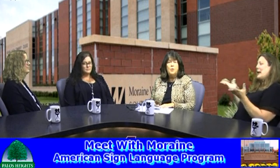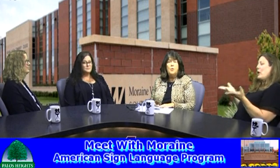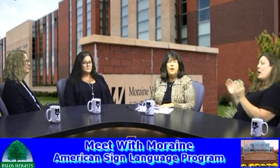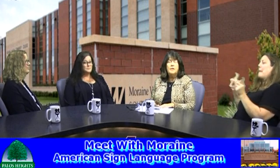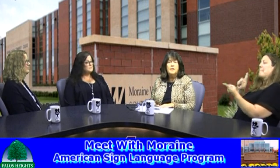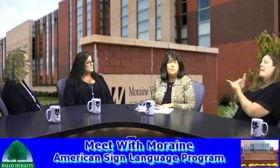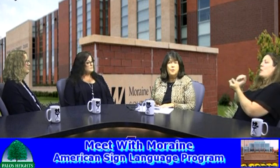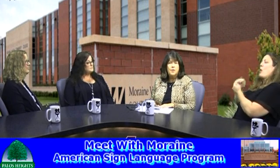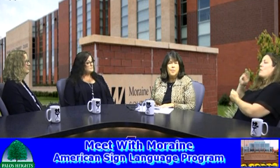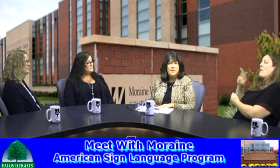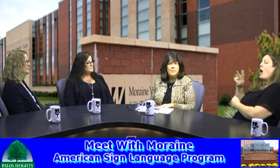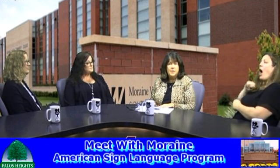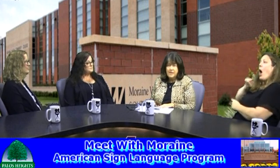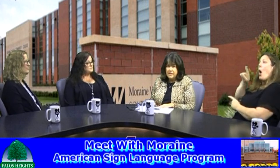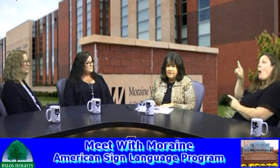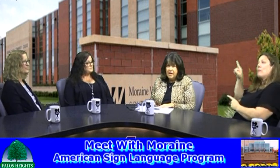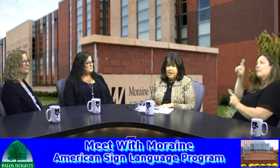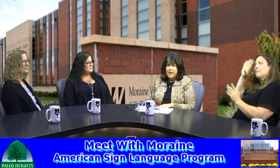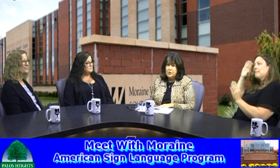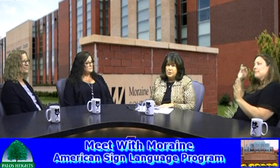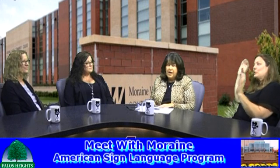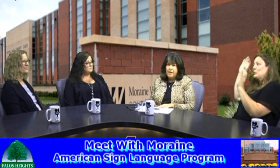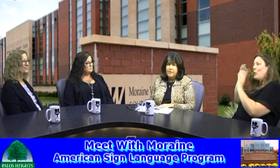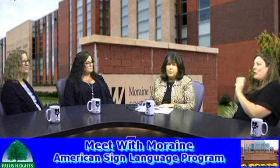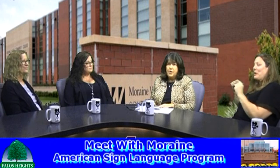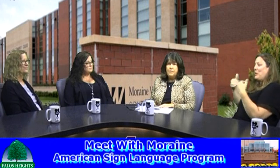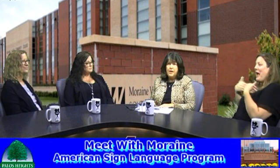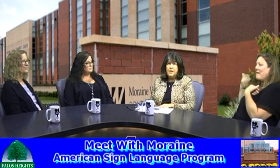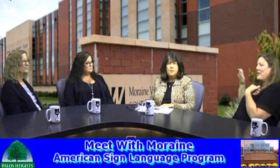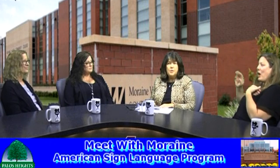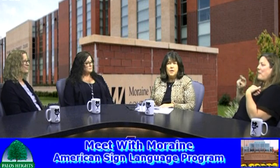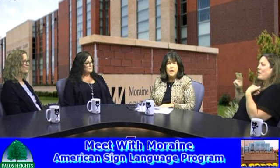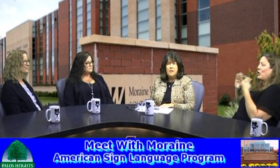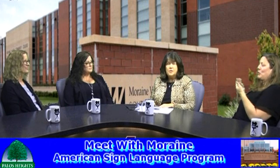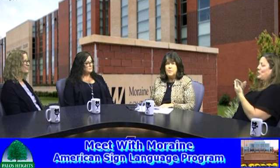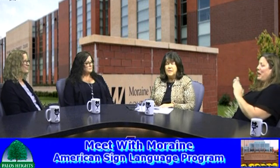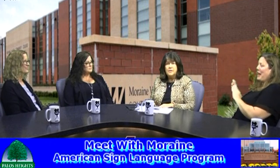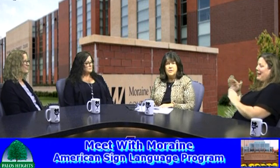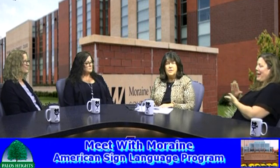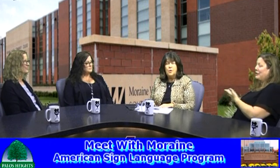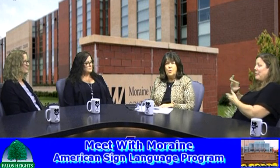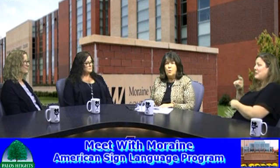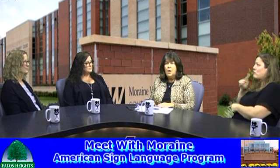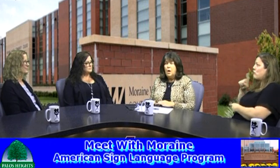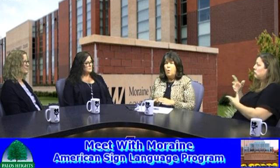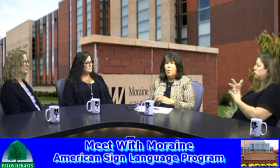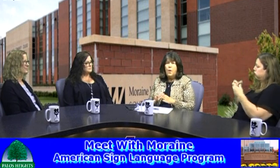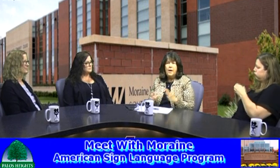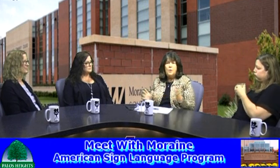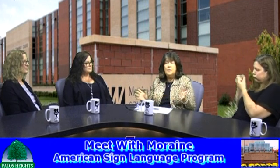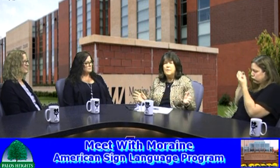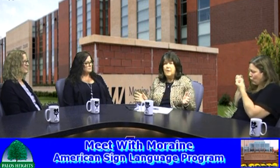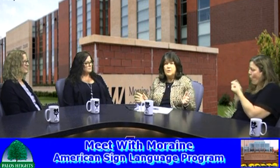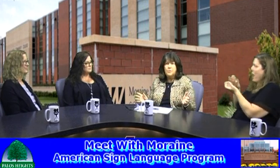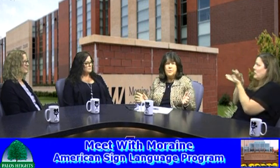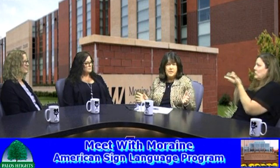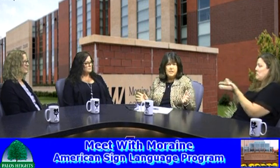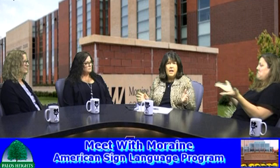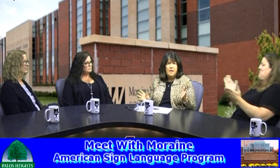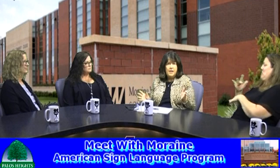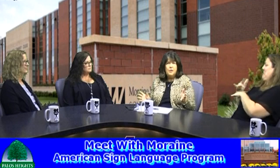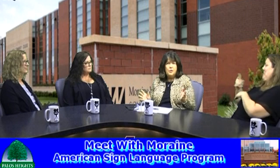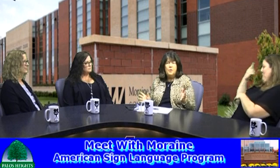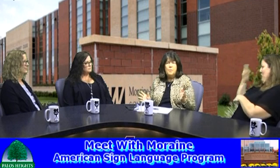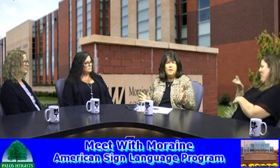I hope you go out and explore the possibilities that you have at Moraine Valley Community College, because there is a whole wide open spectrum of